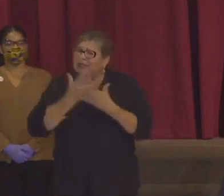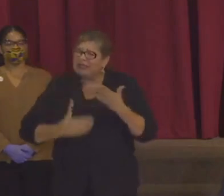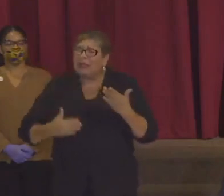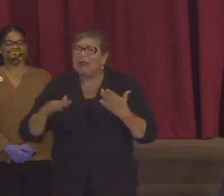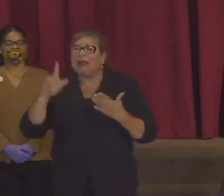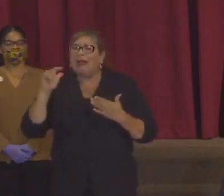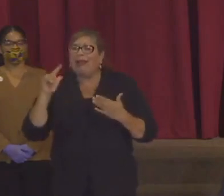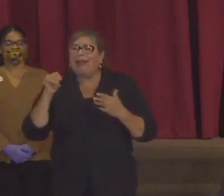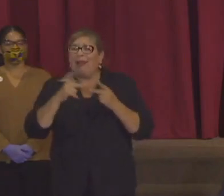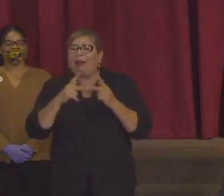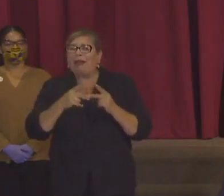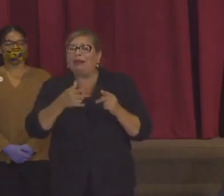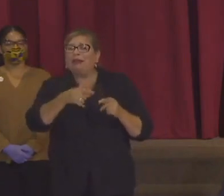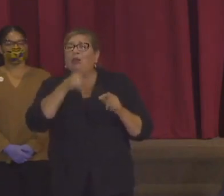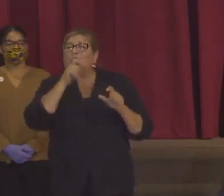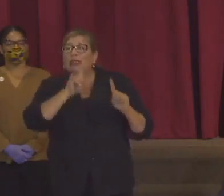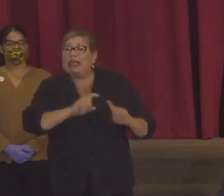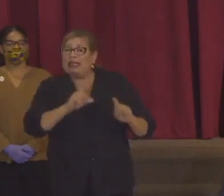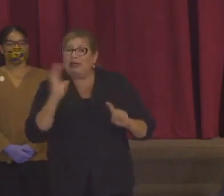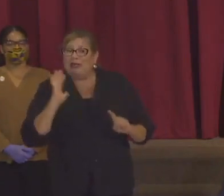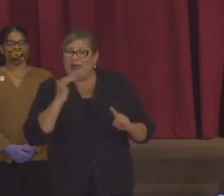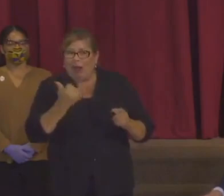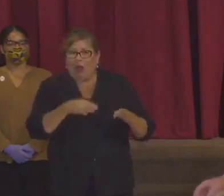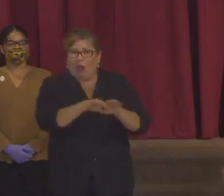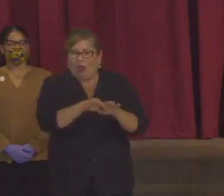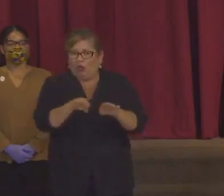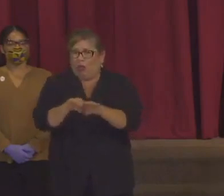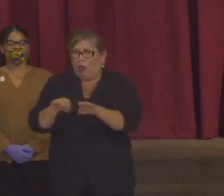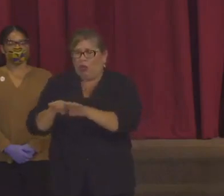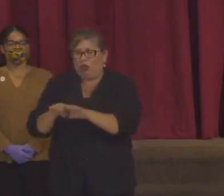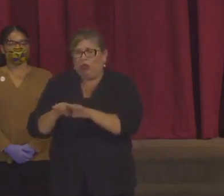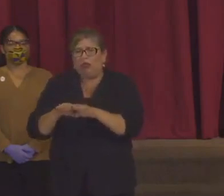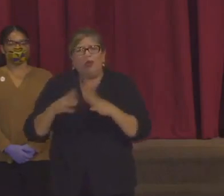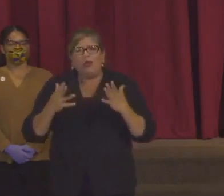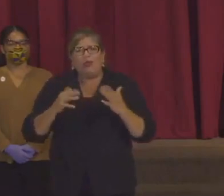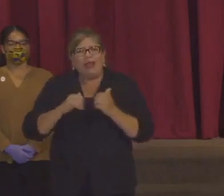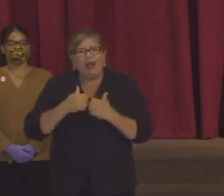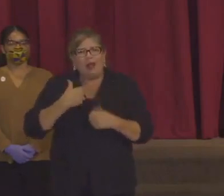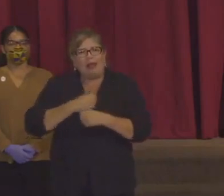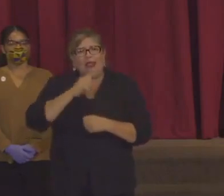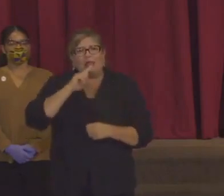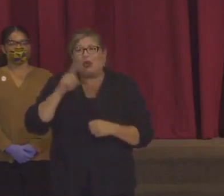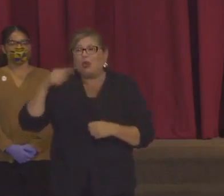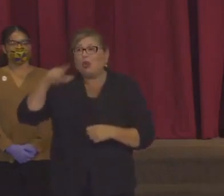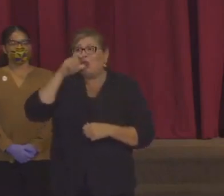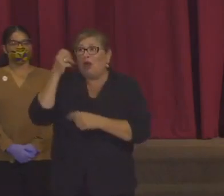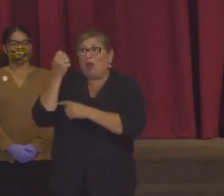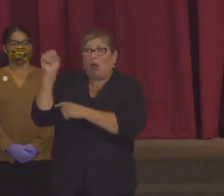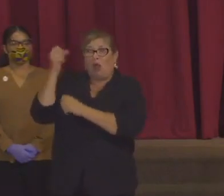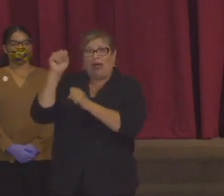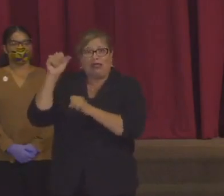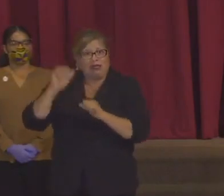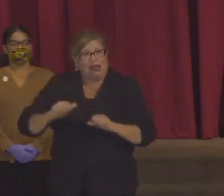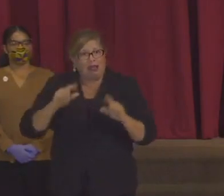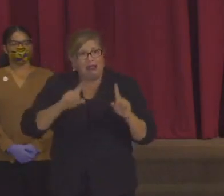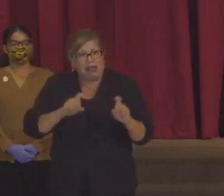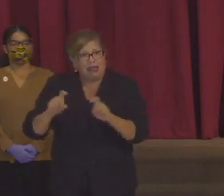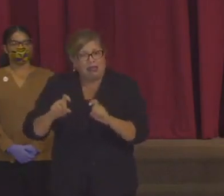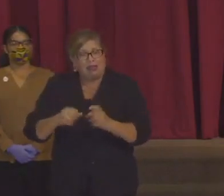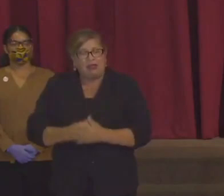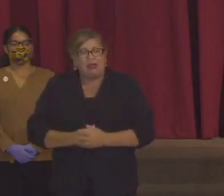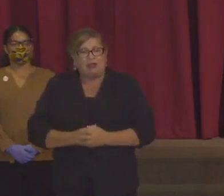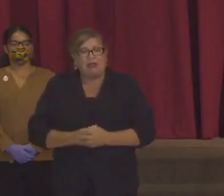into effect, how are you and local health officials ensuring that protesters can get tested? Well, we want to make sure everybody can get tested. I encourage